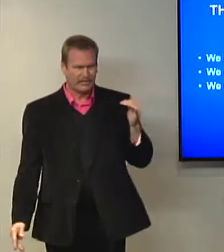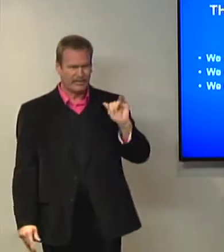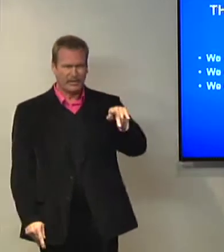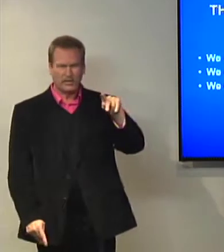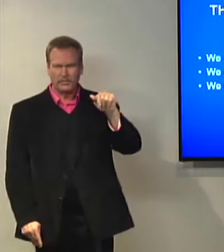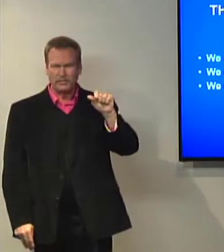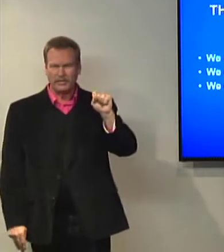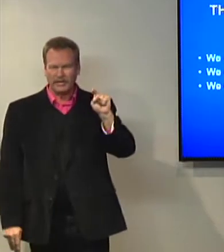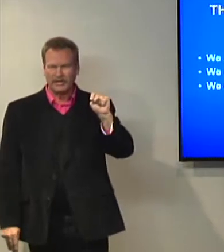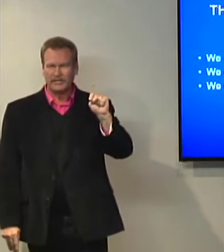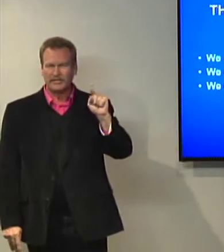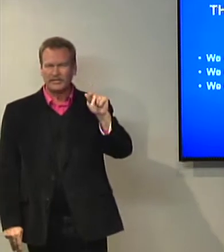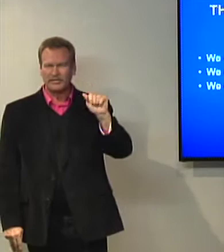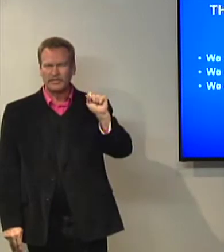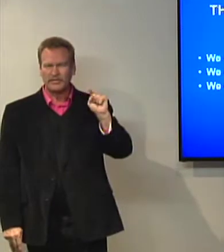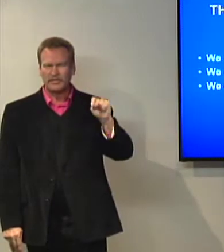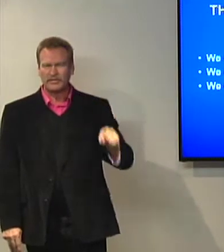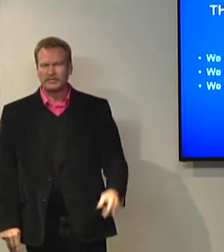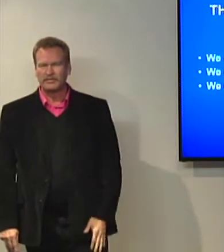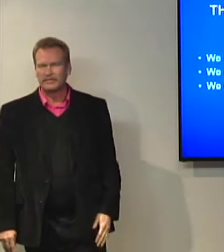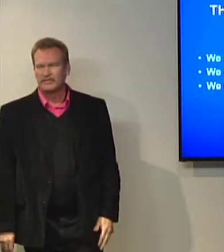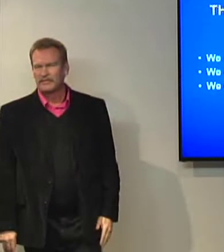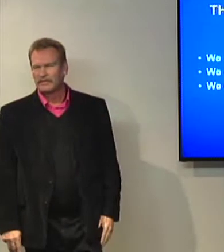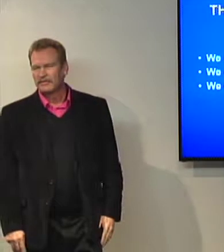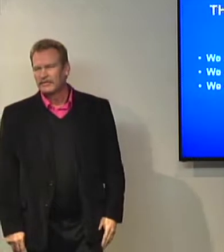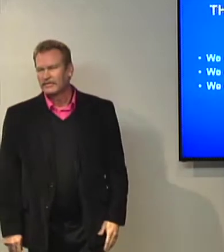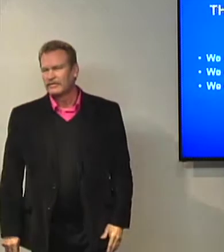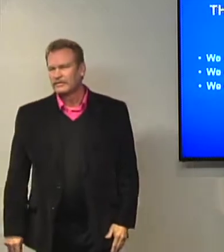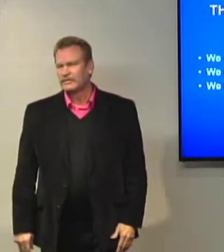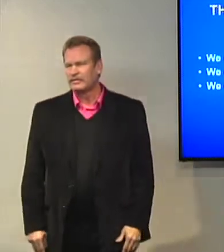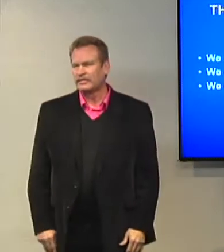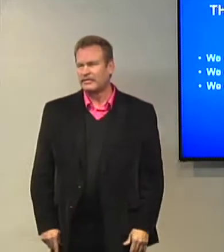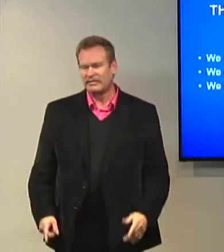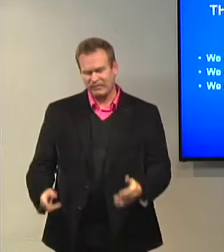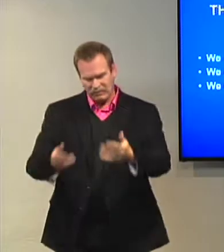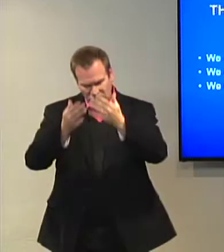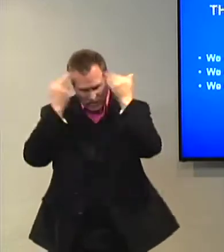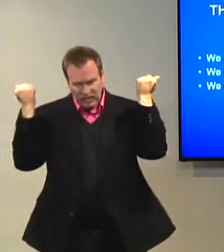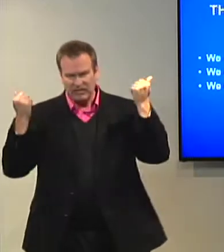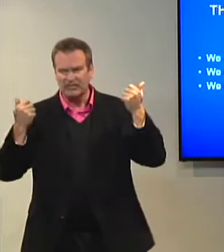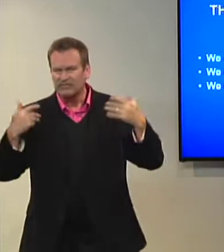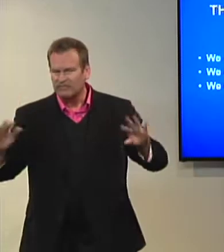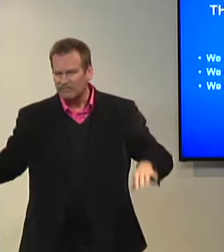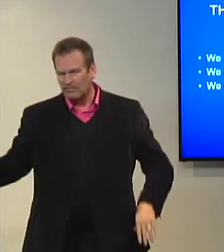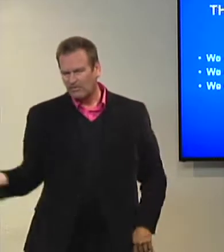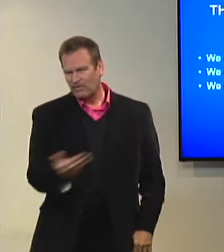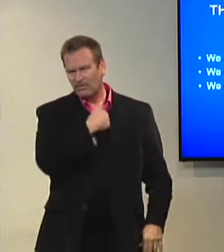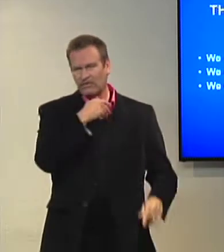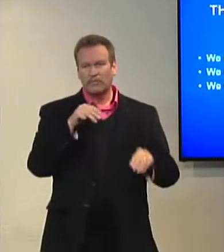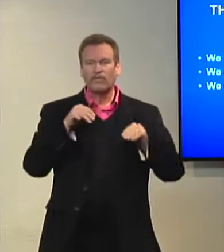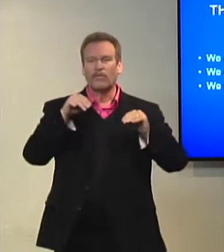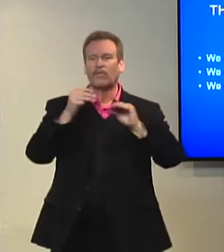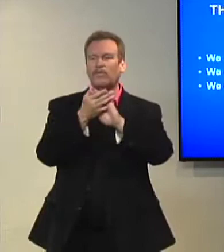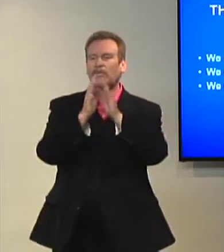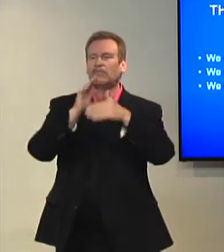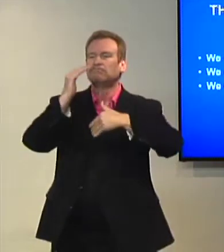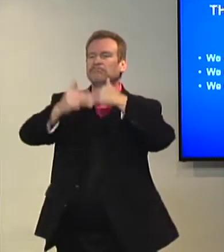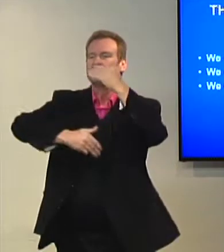then. We need to be finished with it because it's in the past. Forget about it. Put